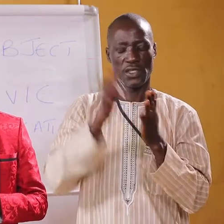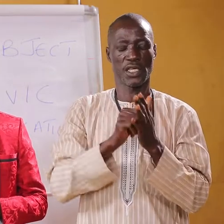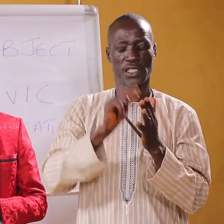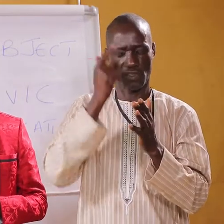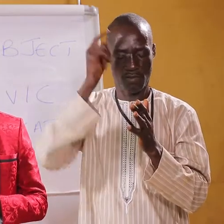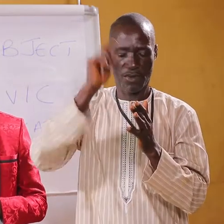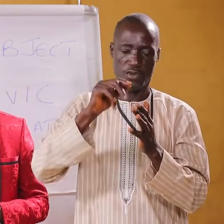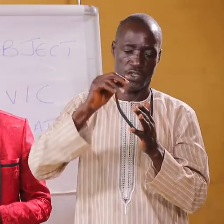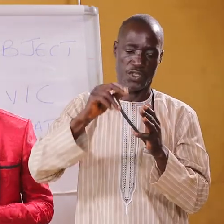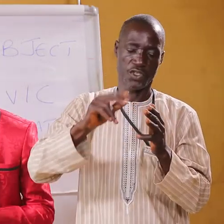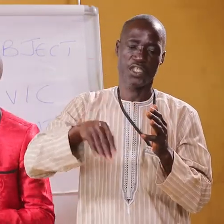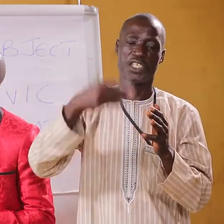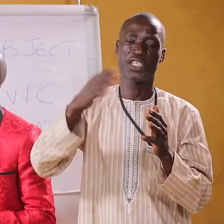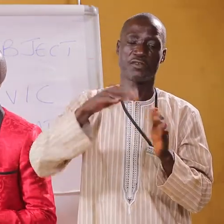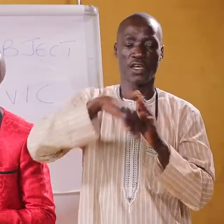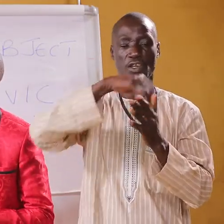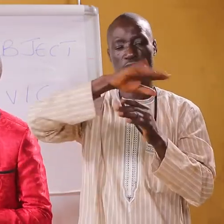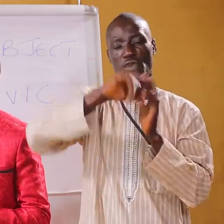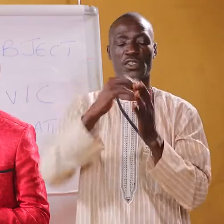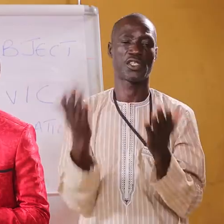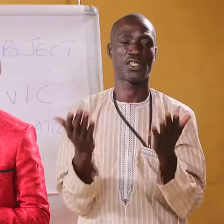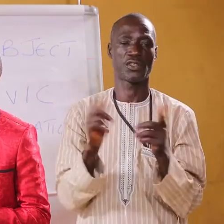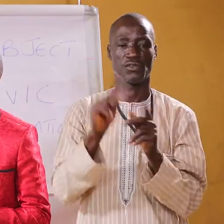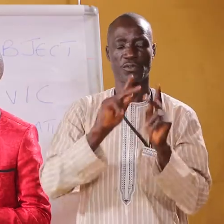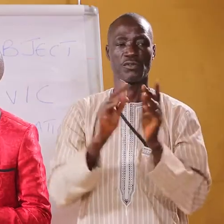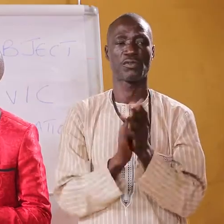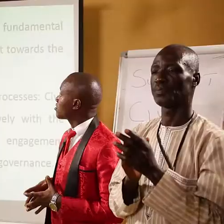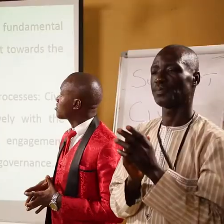and amenities that they need. Number 5,